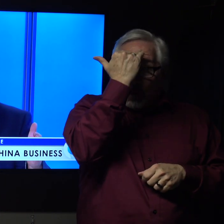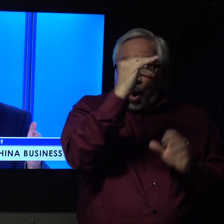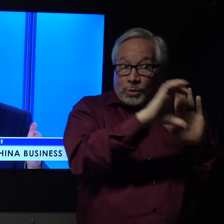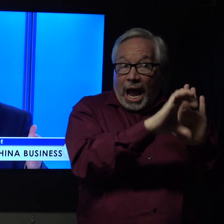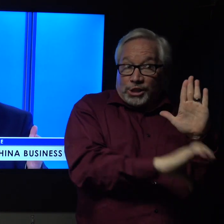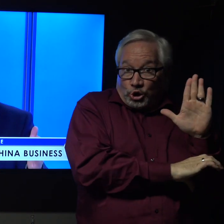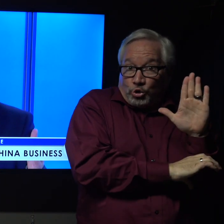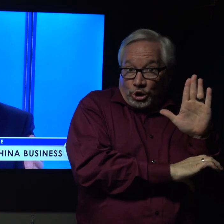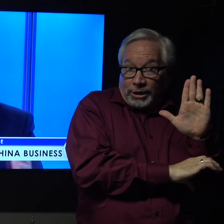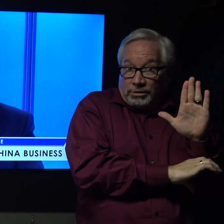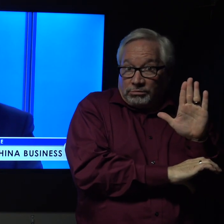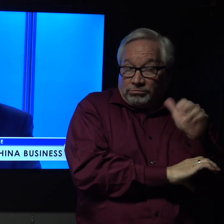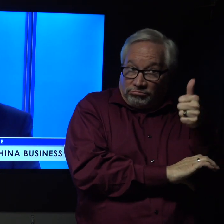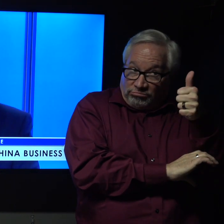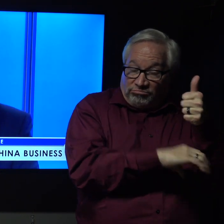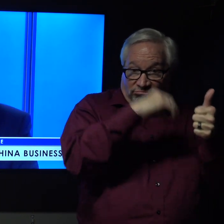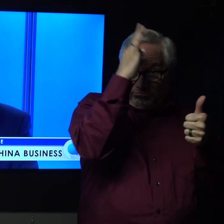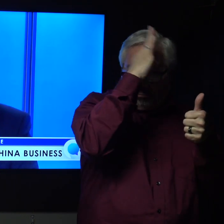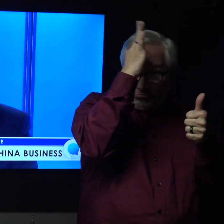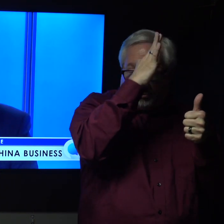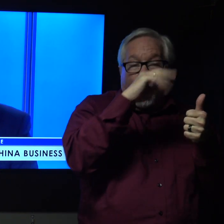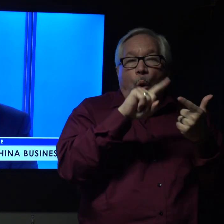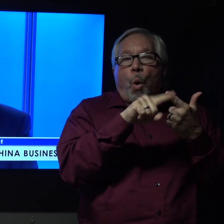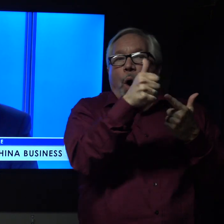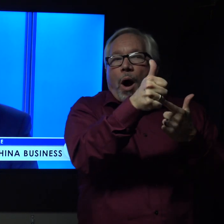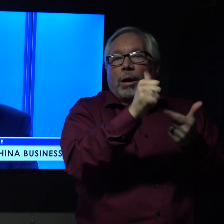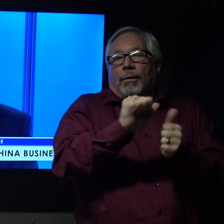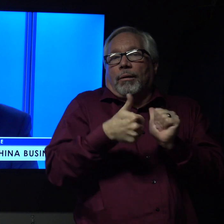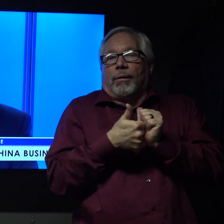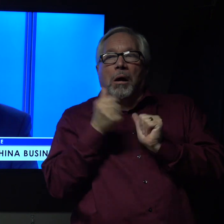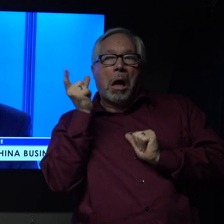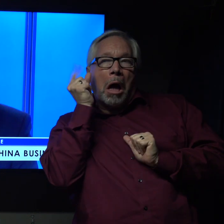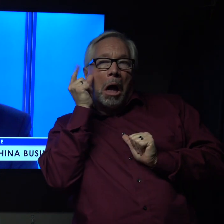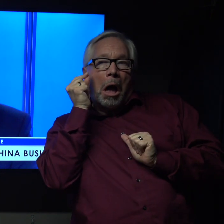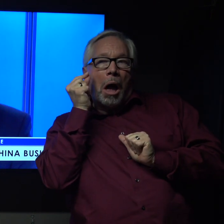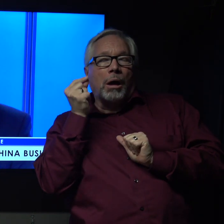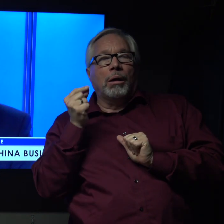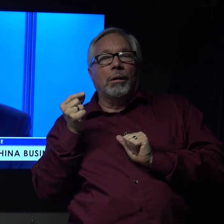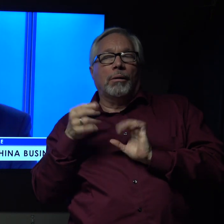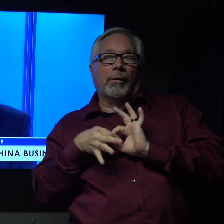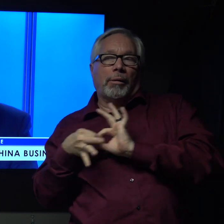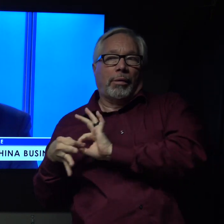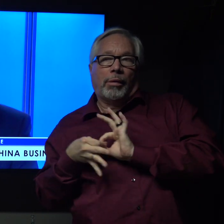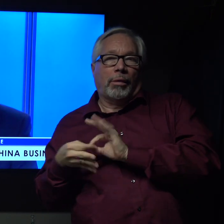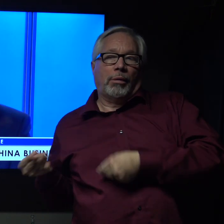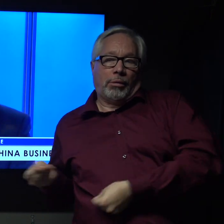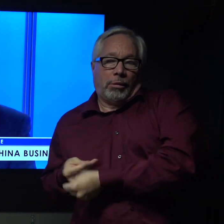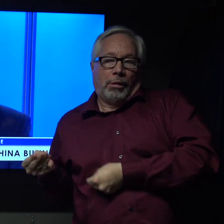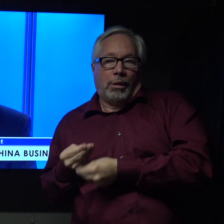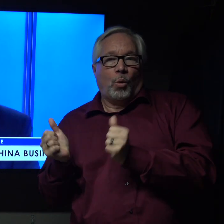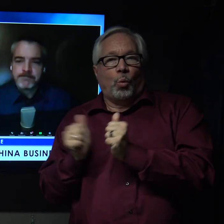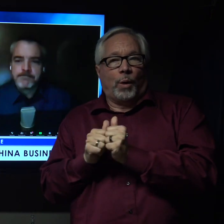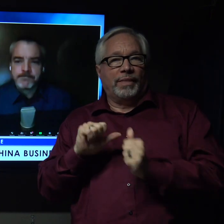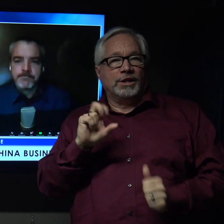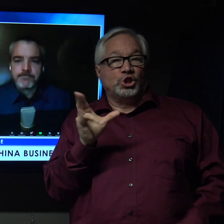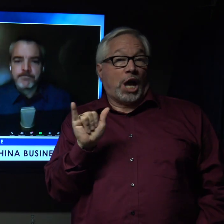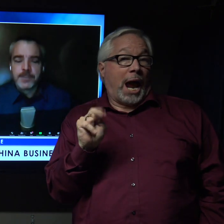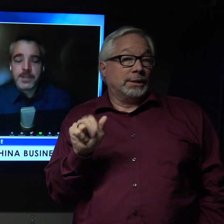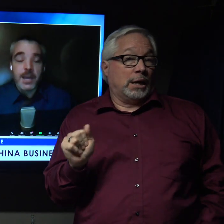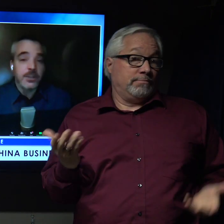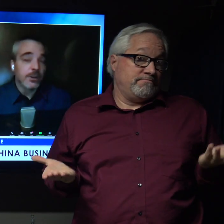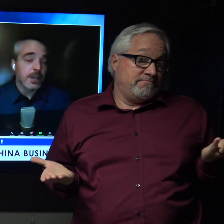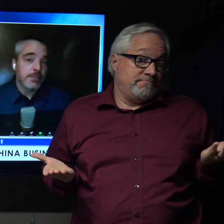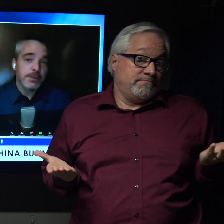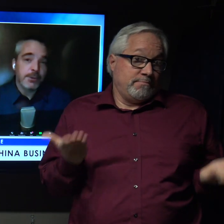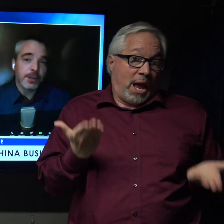know the Constitution, I'll give you that, but maybe in some ways they're compromised too with the economic war that's been going on between the United States and